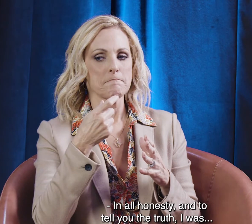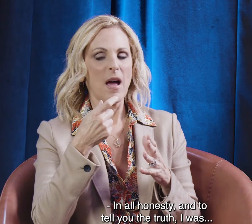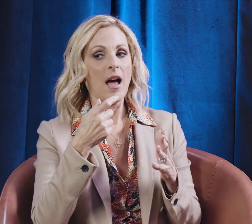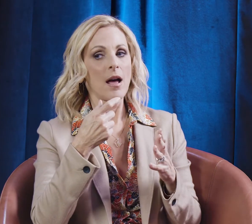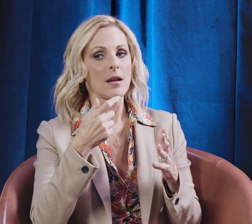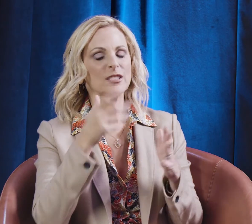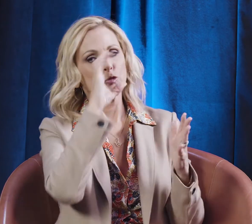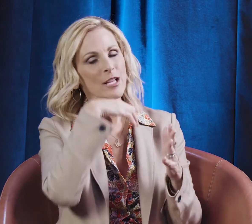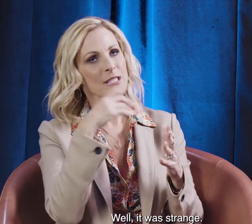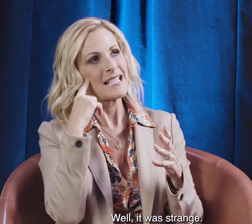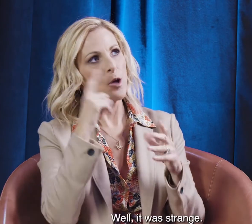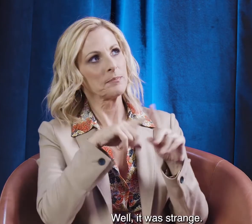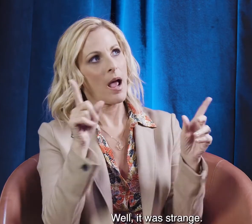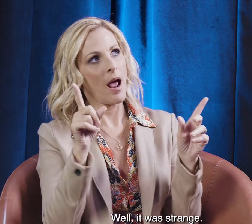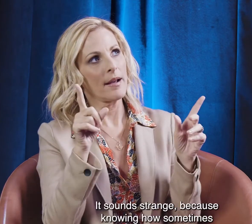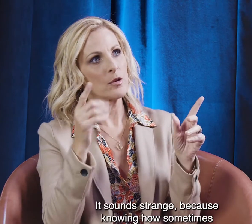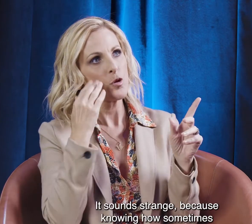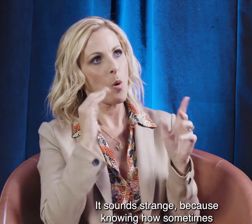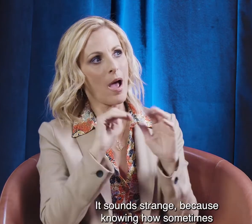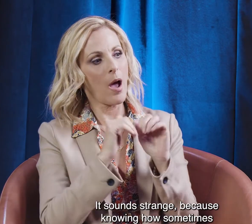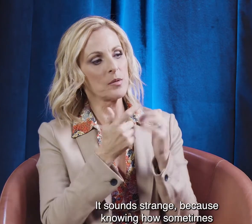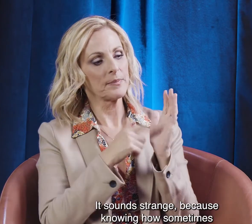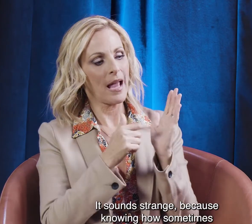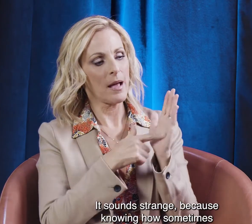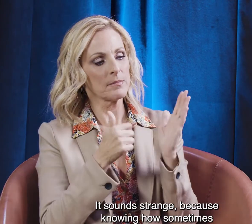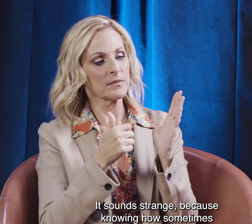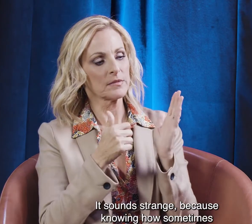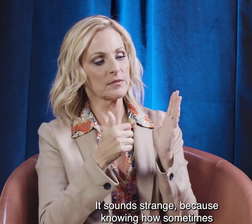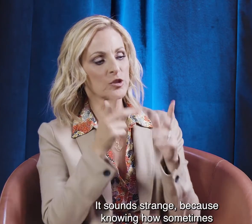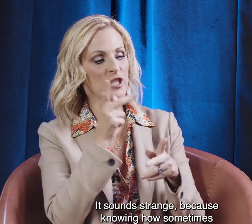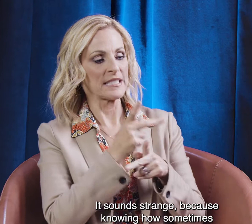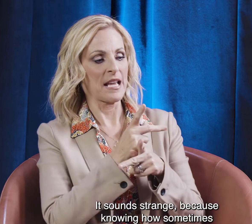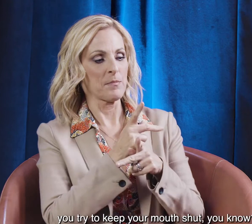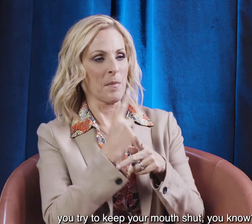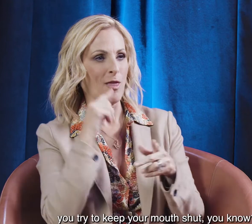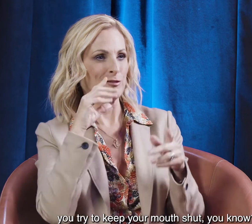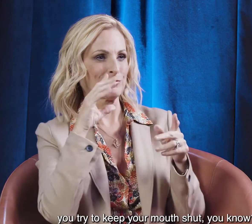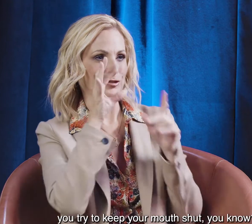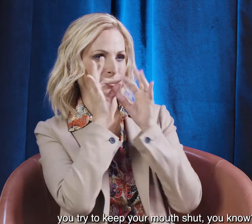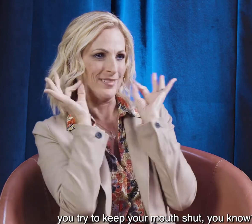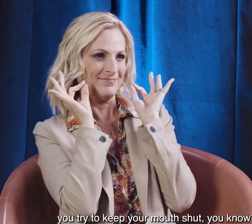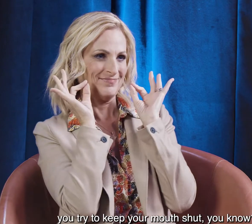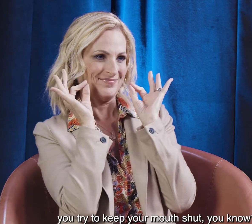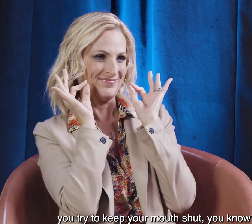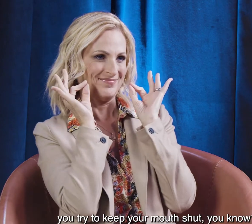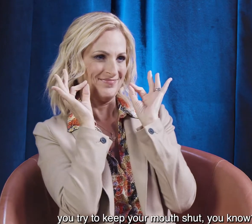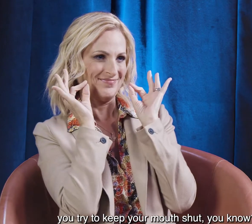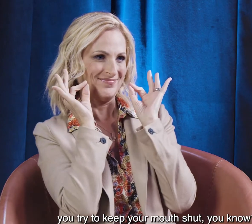it was strange. It sounds strange because knowing how sometimes you try to keep your mouth shut, you